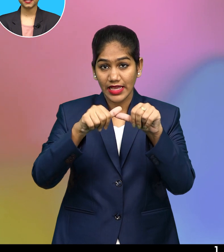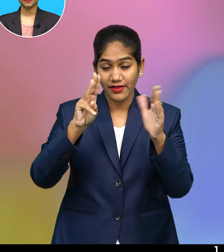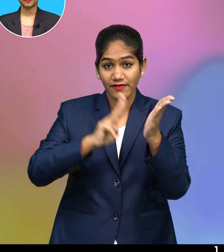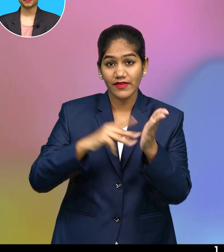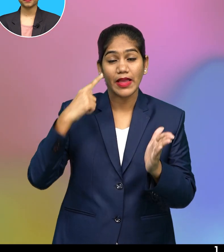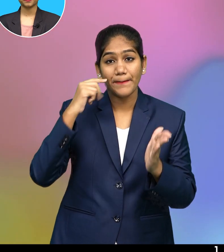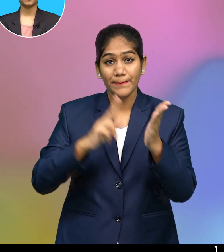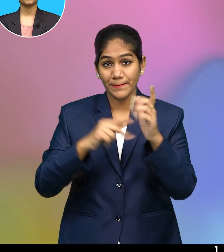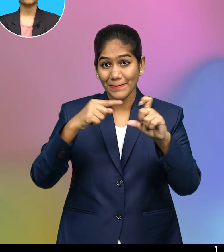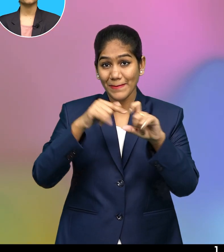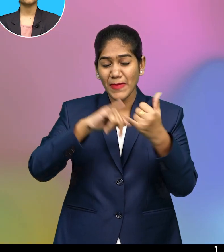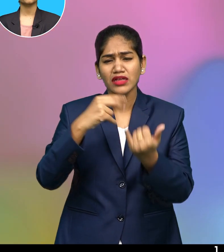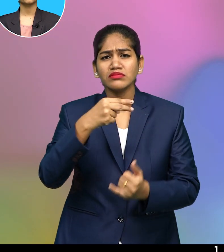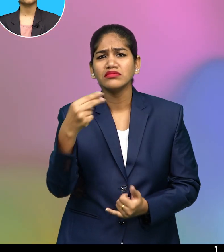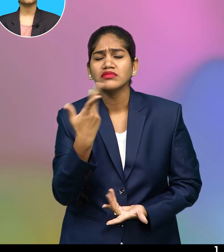Famines.